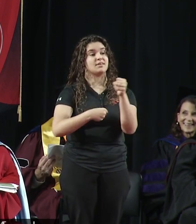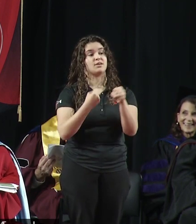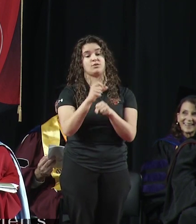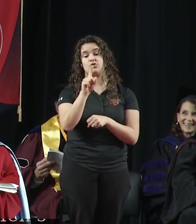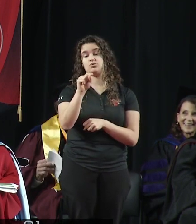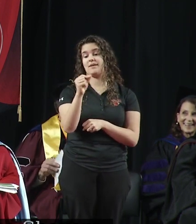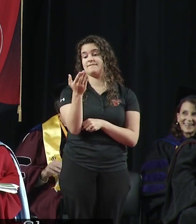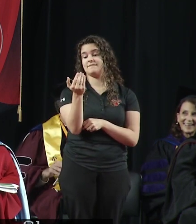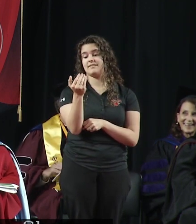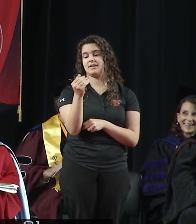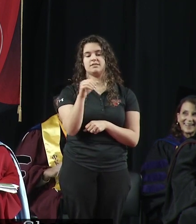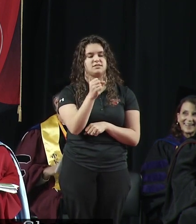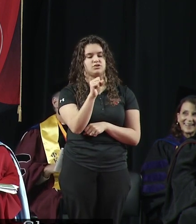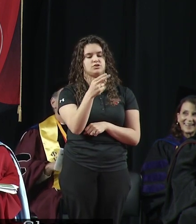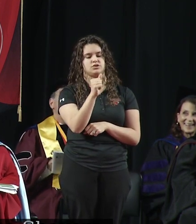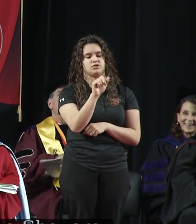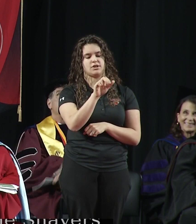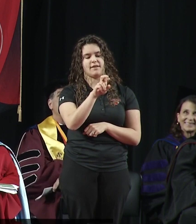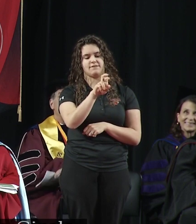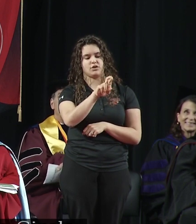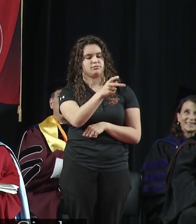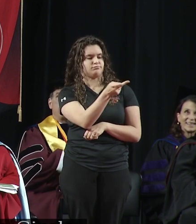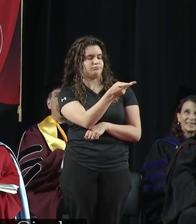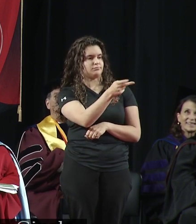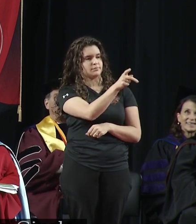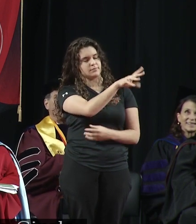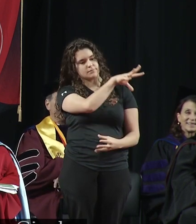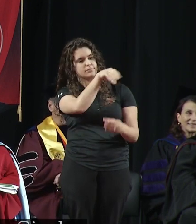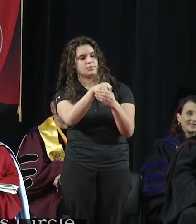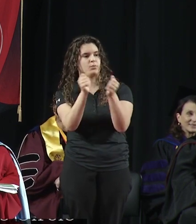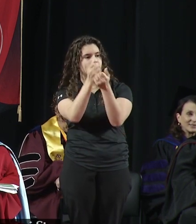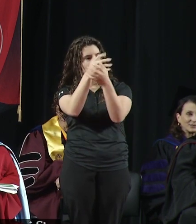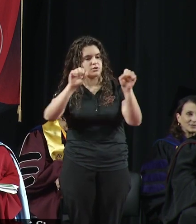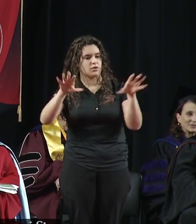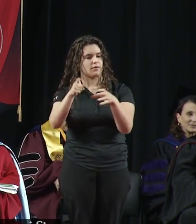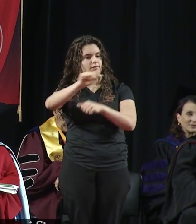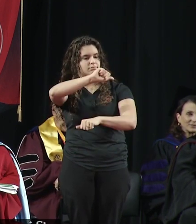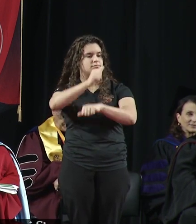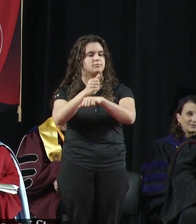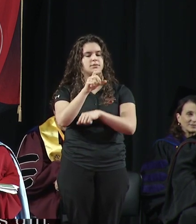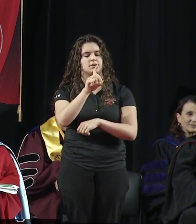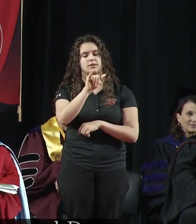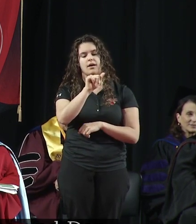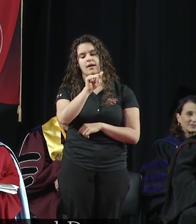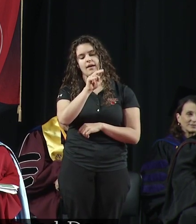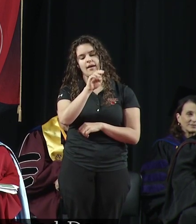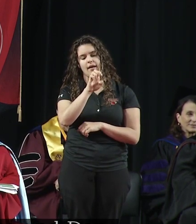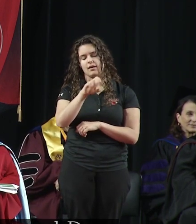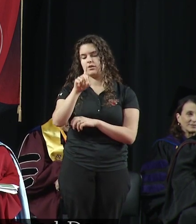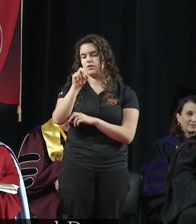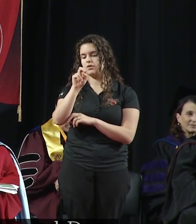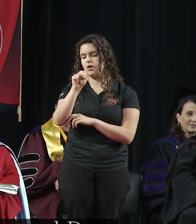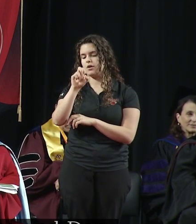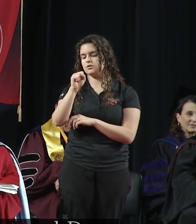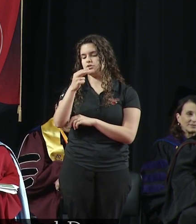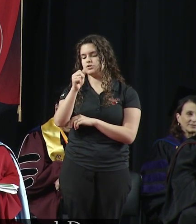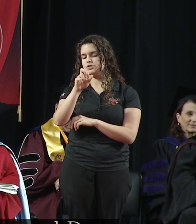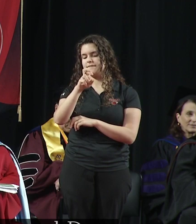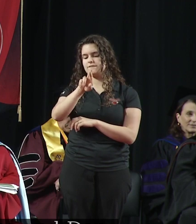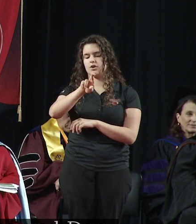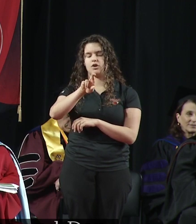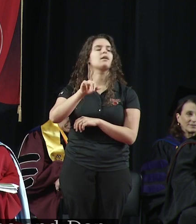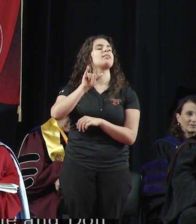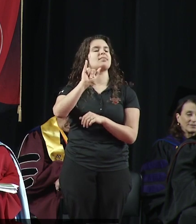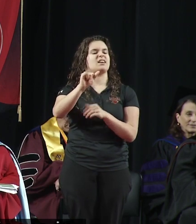Shavers joined the President's Circle and made a generous gift establishing the Diane and Don Shaver Master of Science